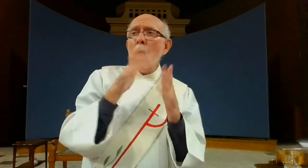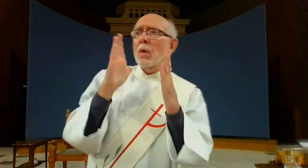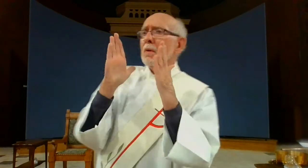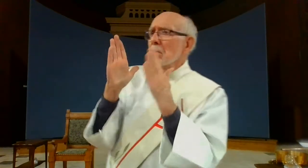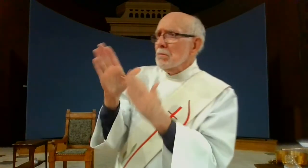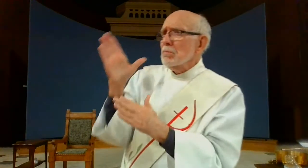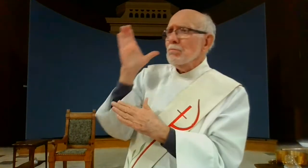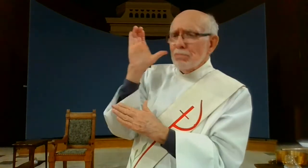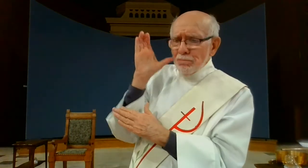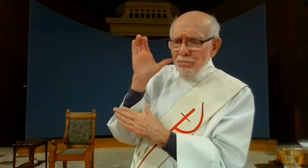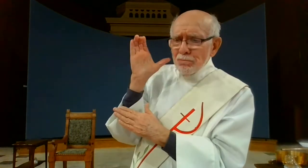And all who heard him